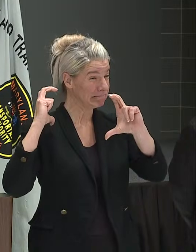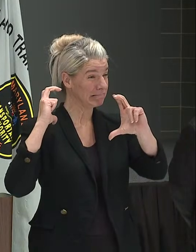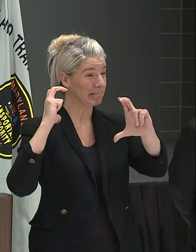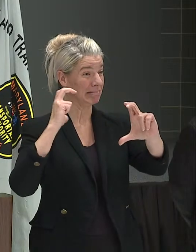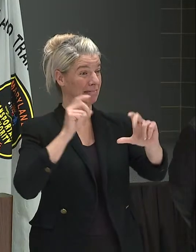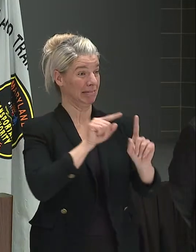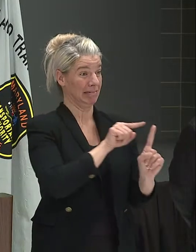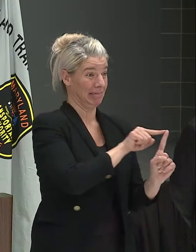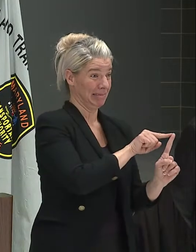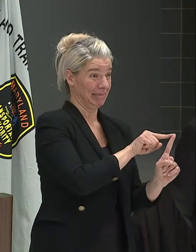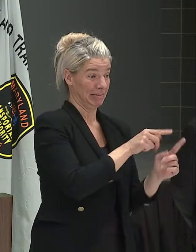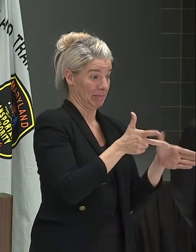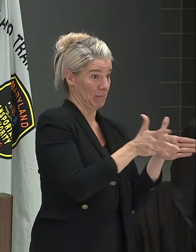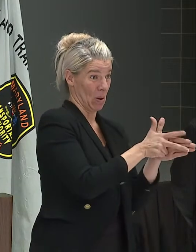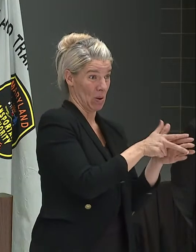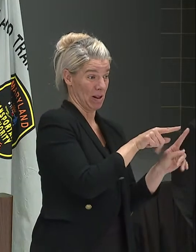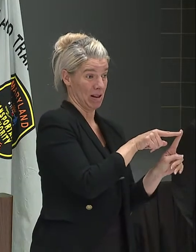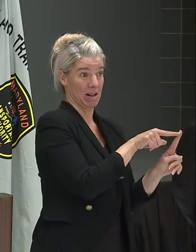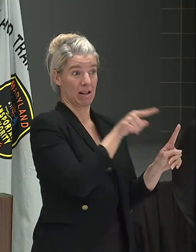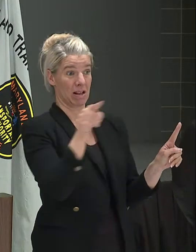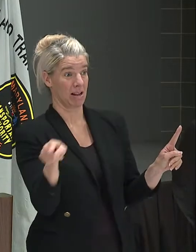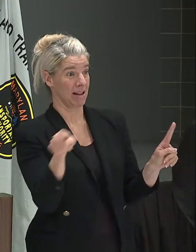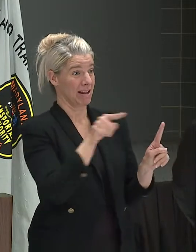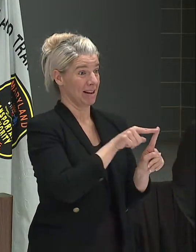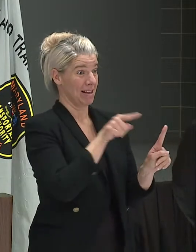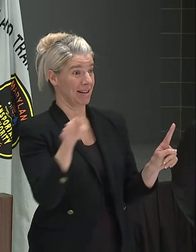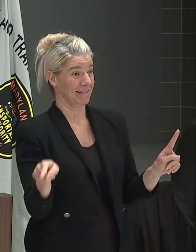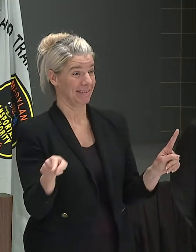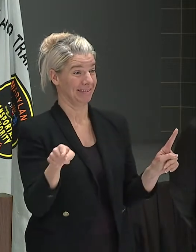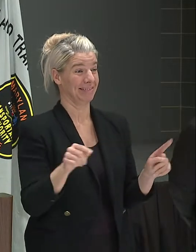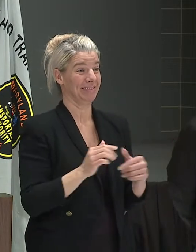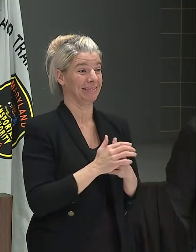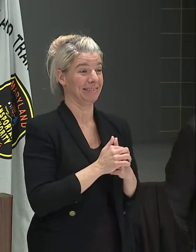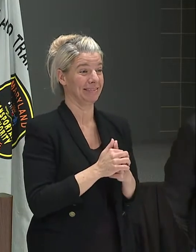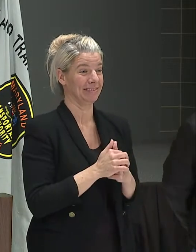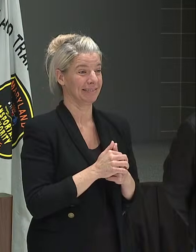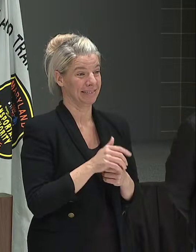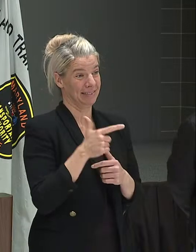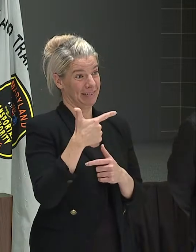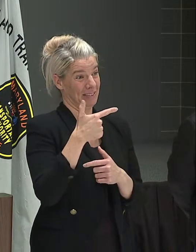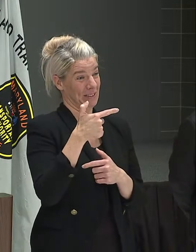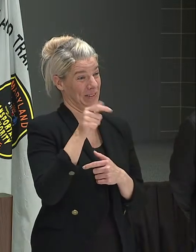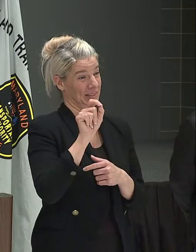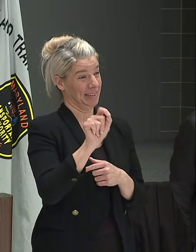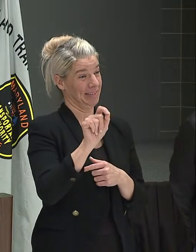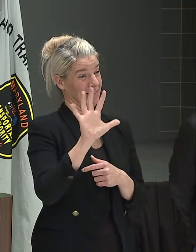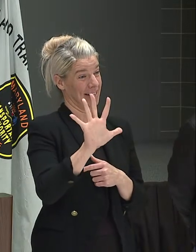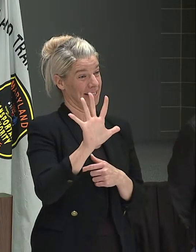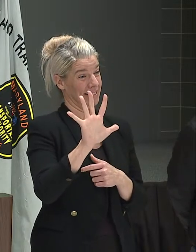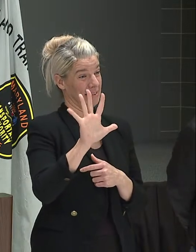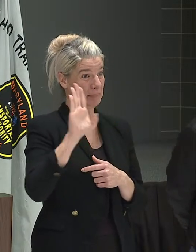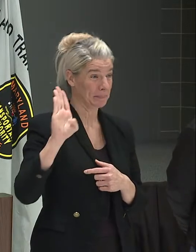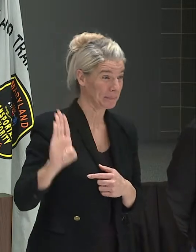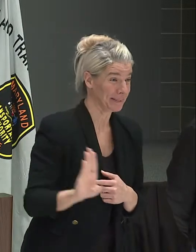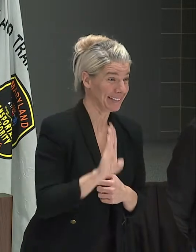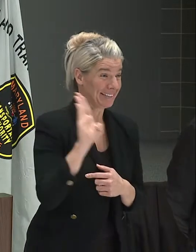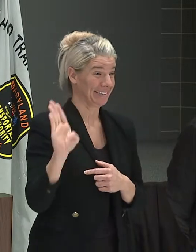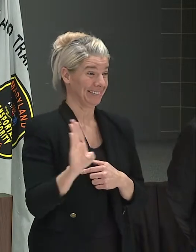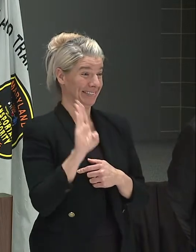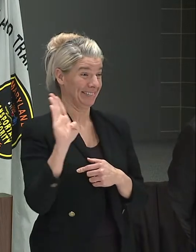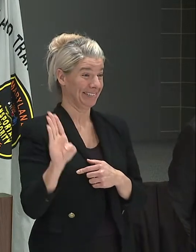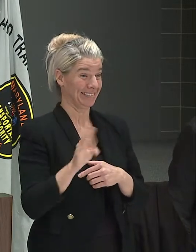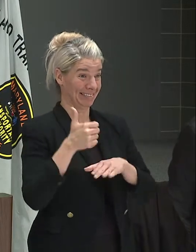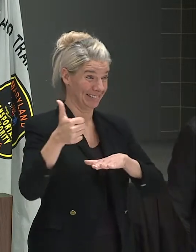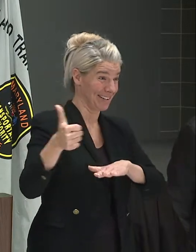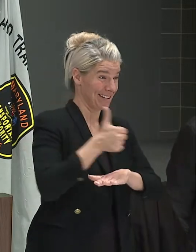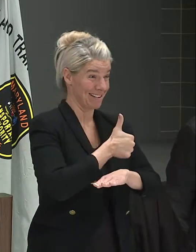port. In 2020, $21.5 billion in commercial freight moved across the Francis